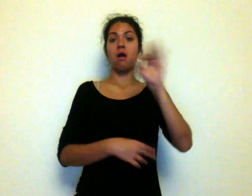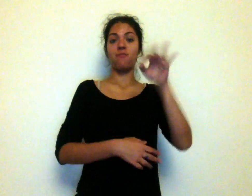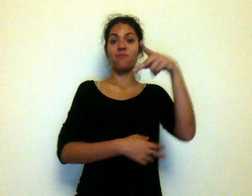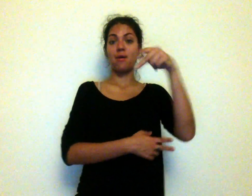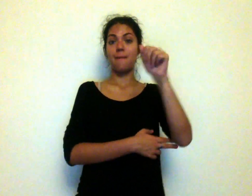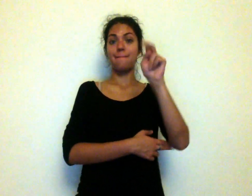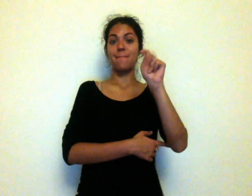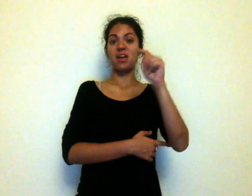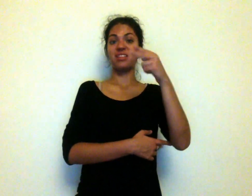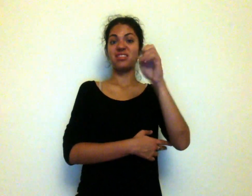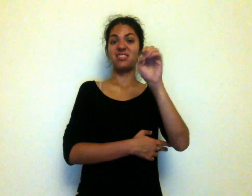at